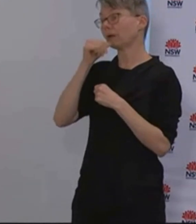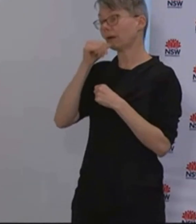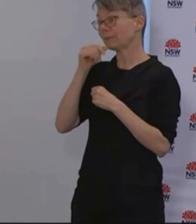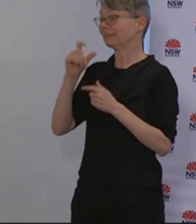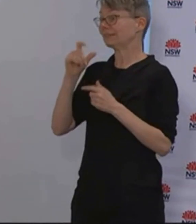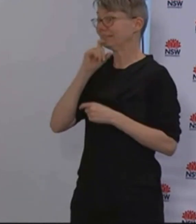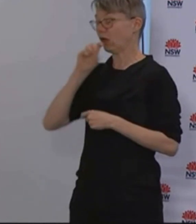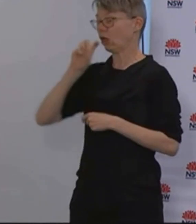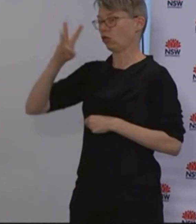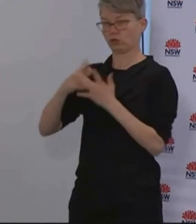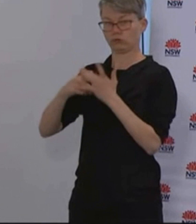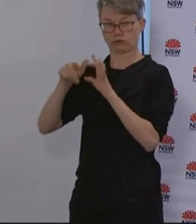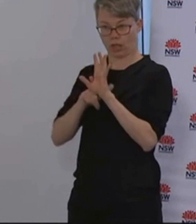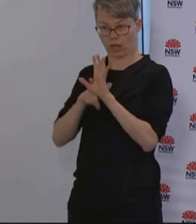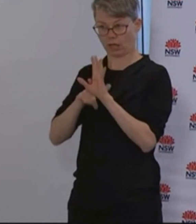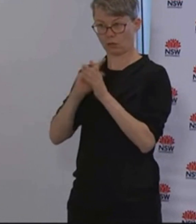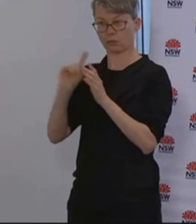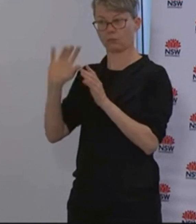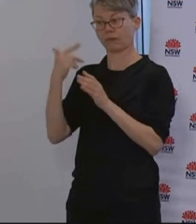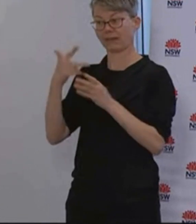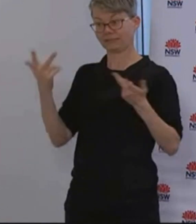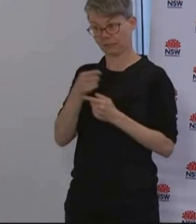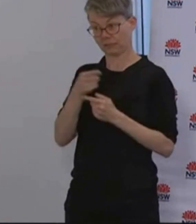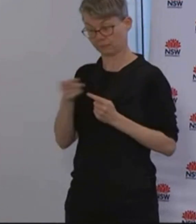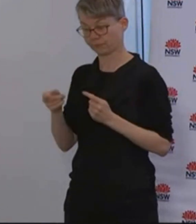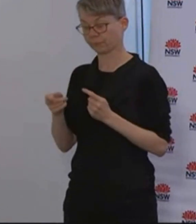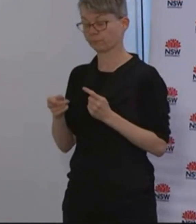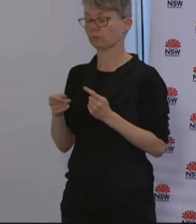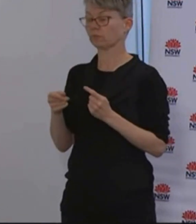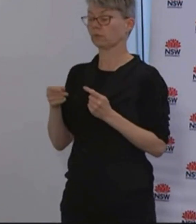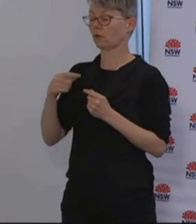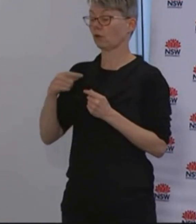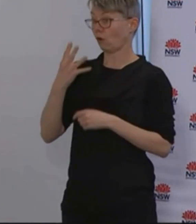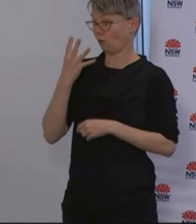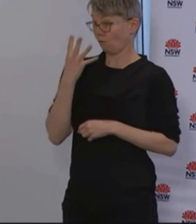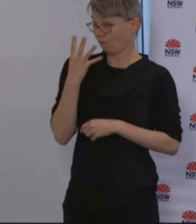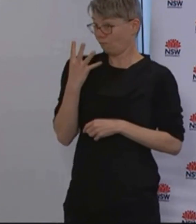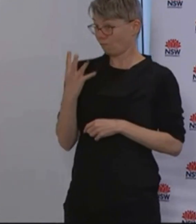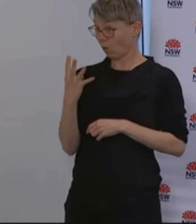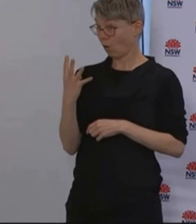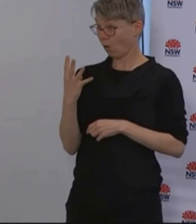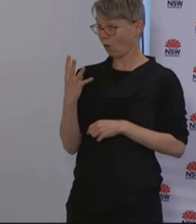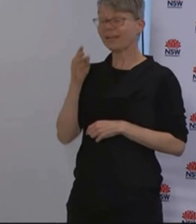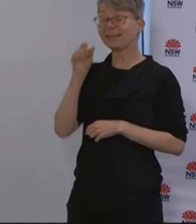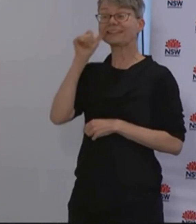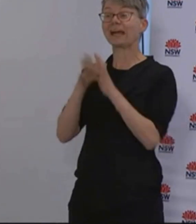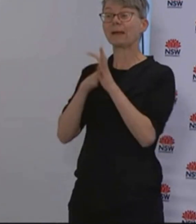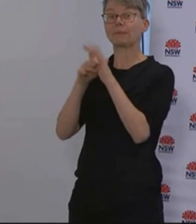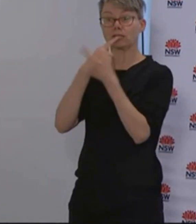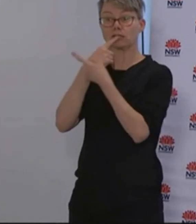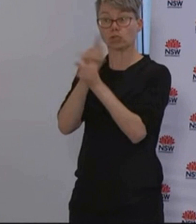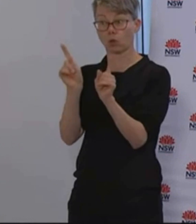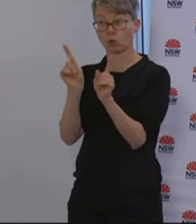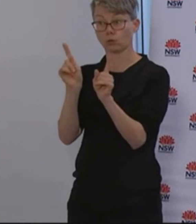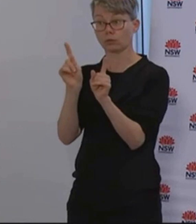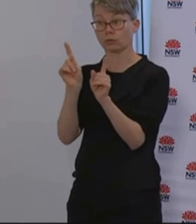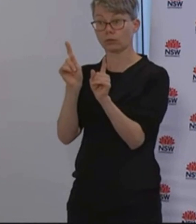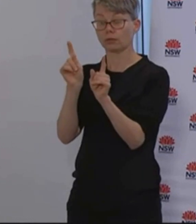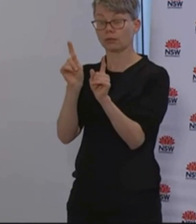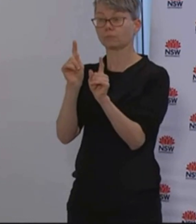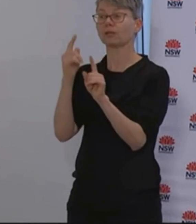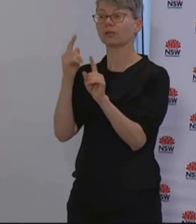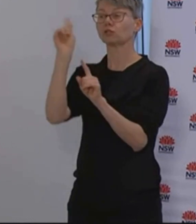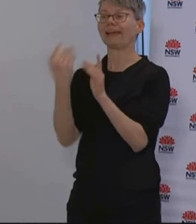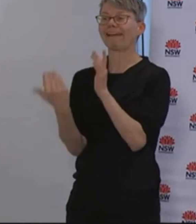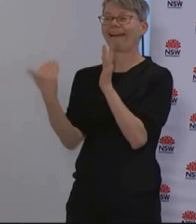on the 3rd of July. 4 of these cases were reported by media yesterday, with the addition today of the Sydney